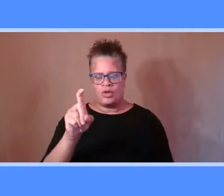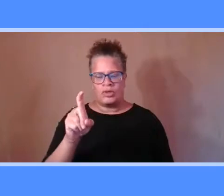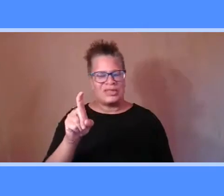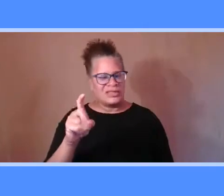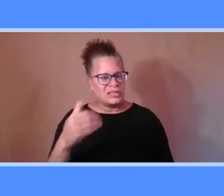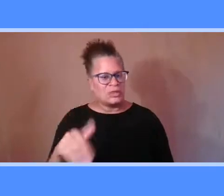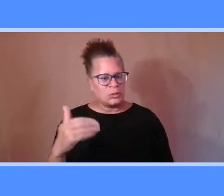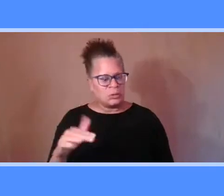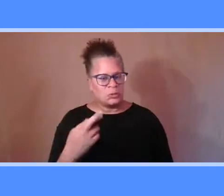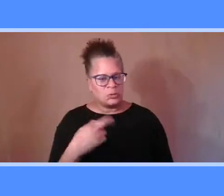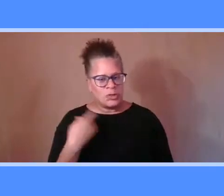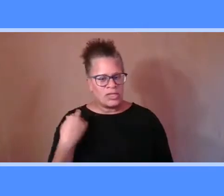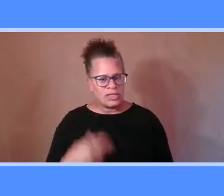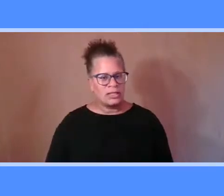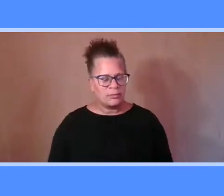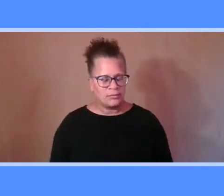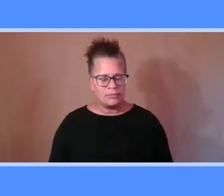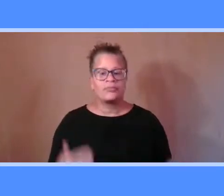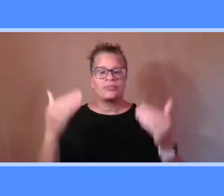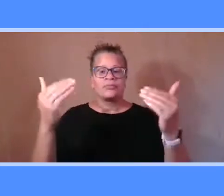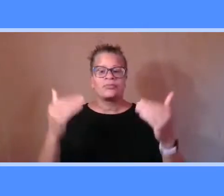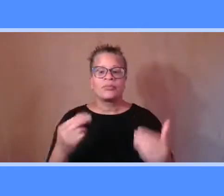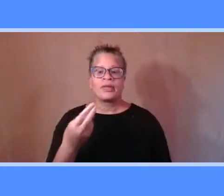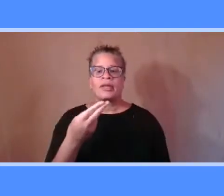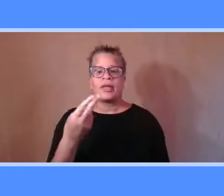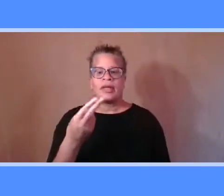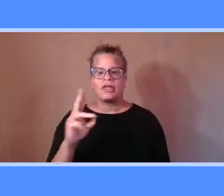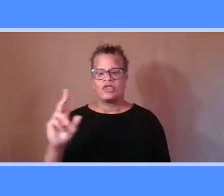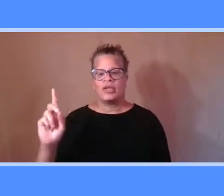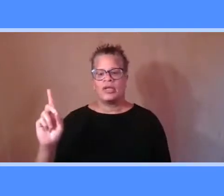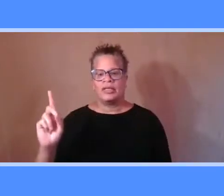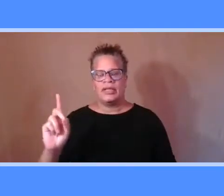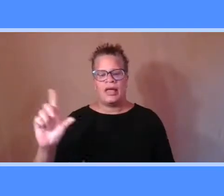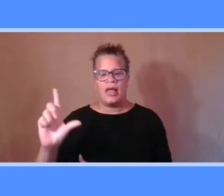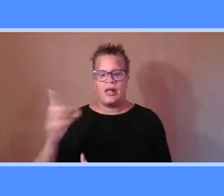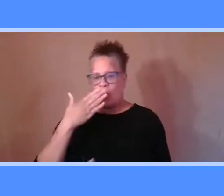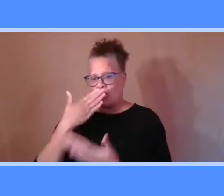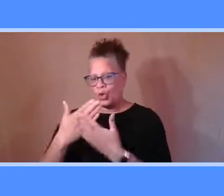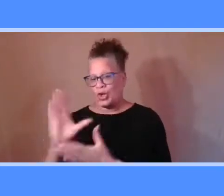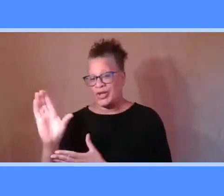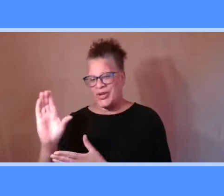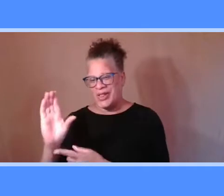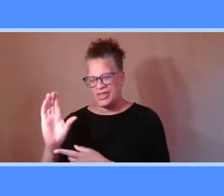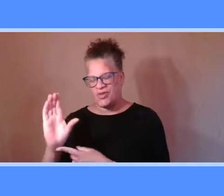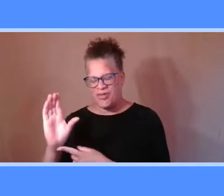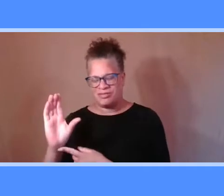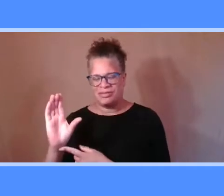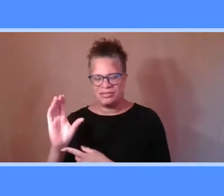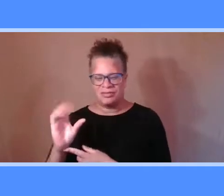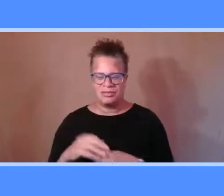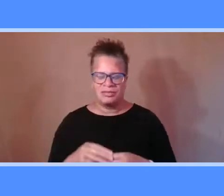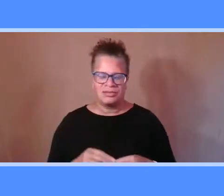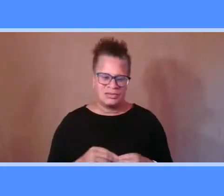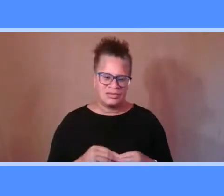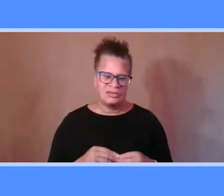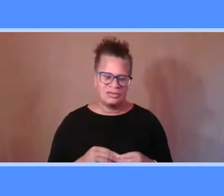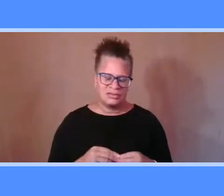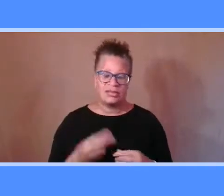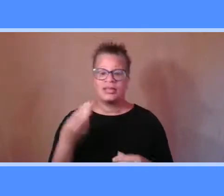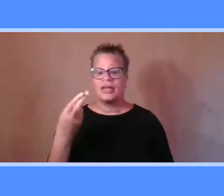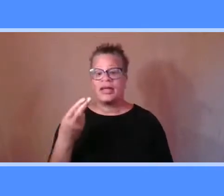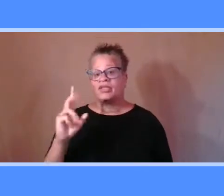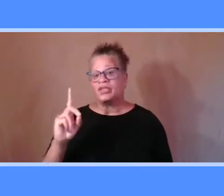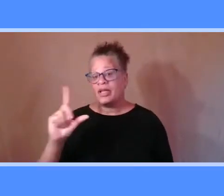deal. The HDL, that's your good cholesterol. So